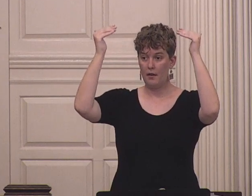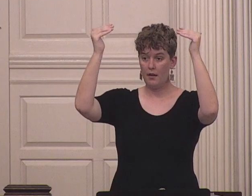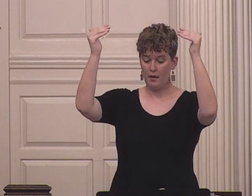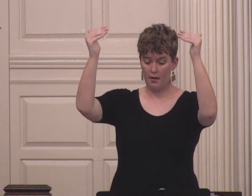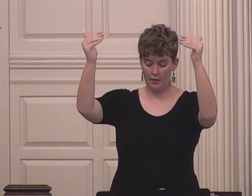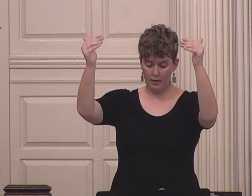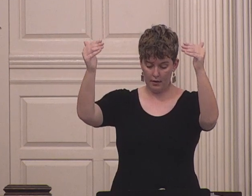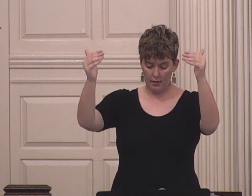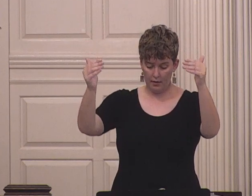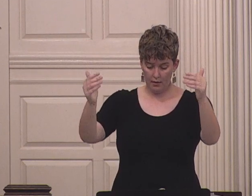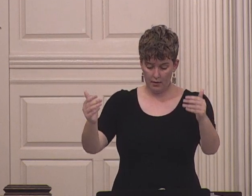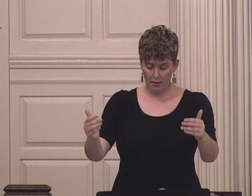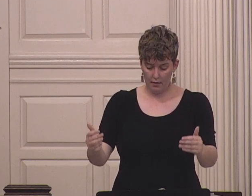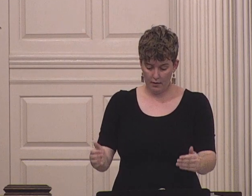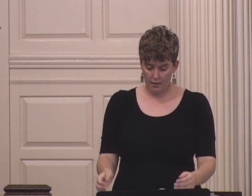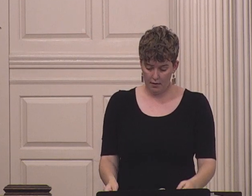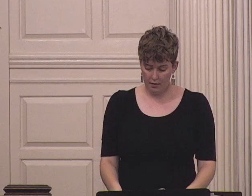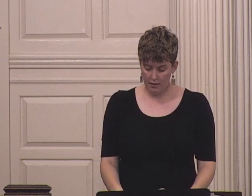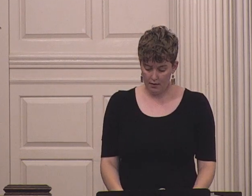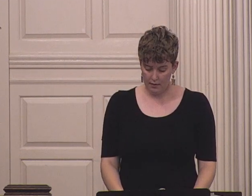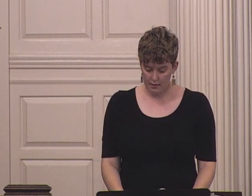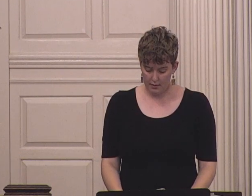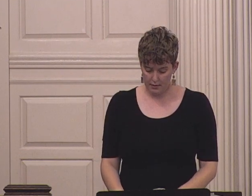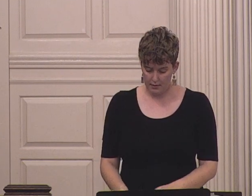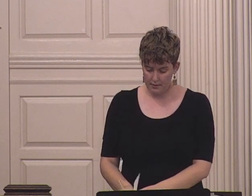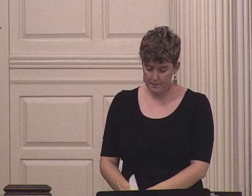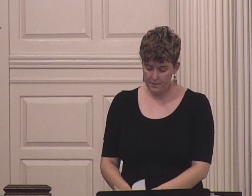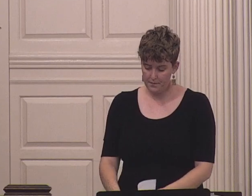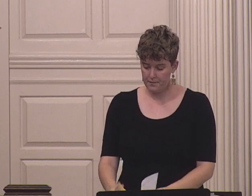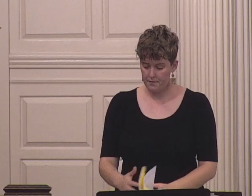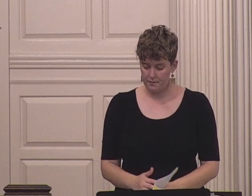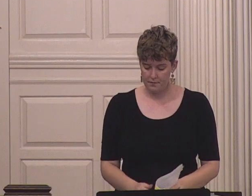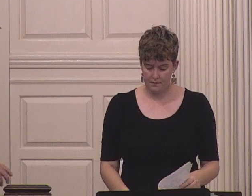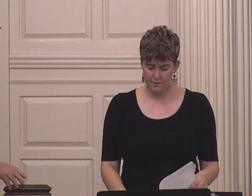Hosanna in the